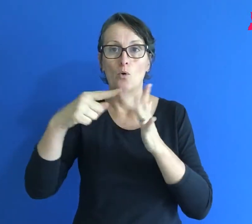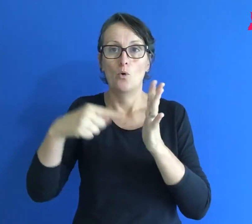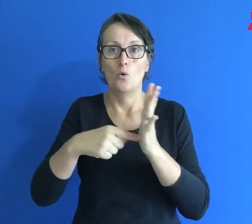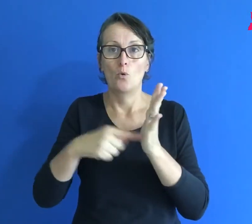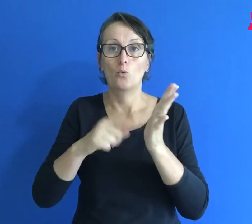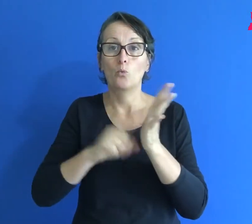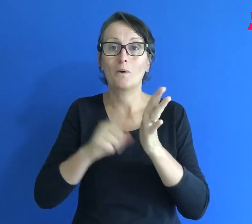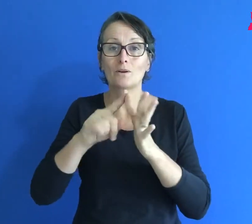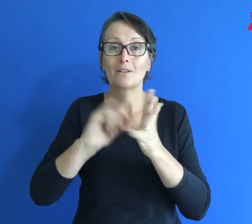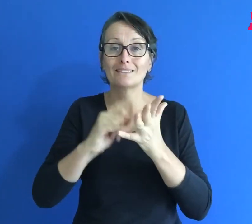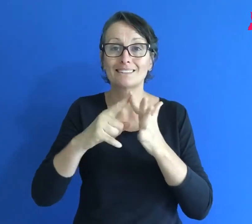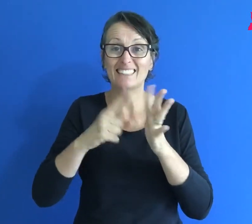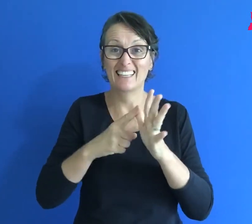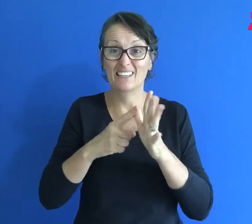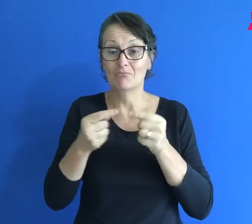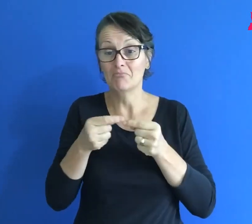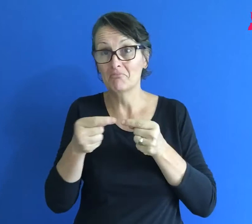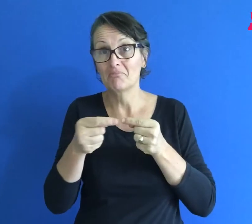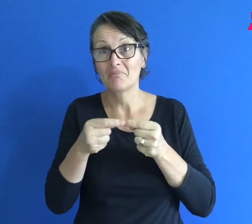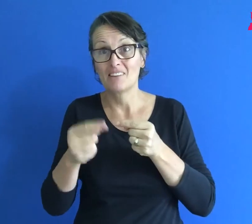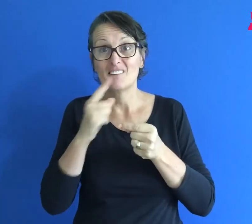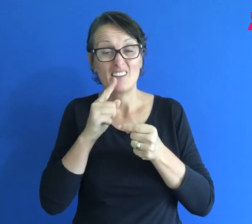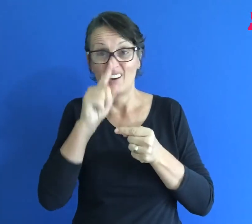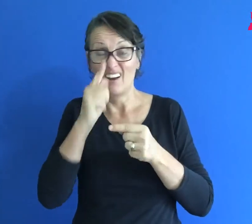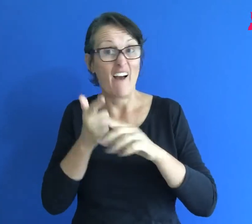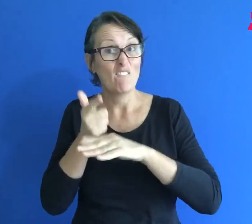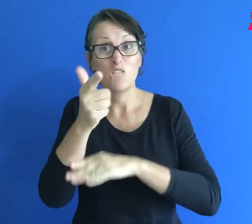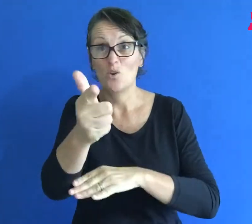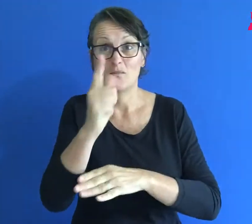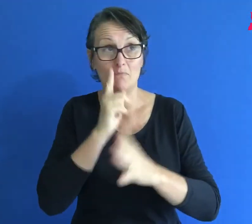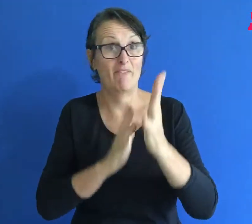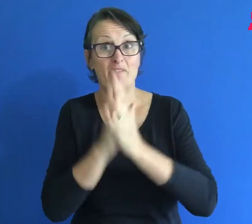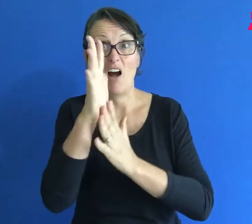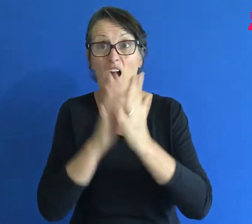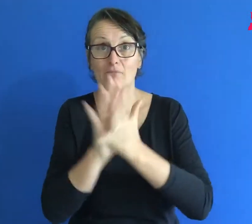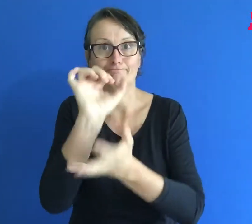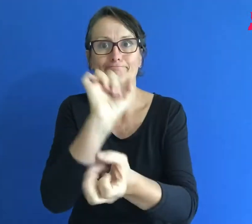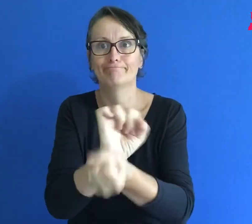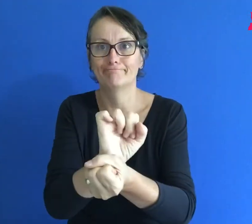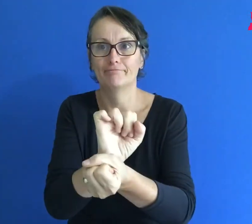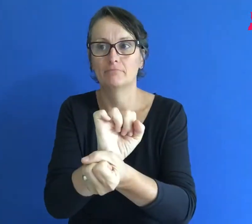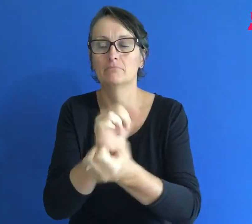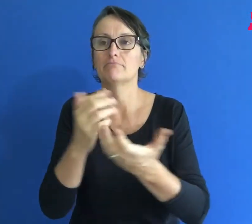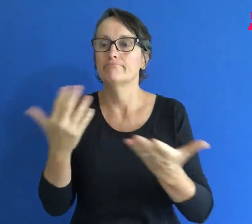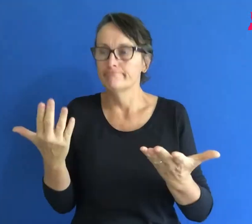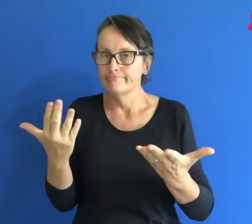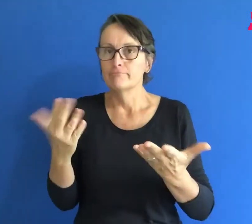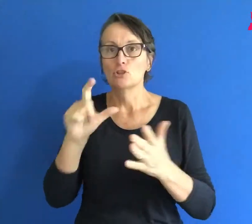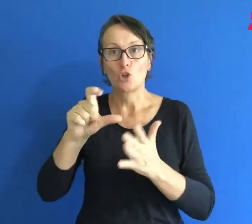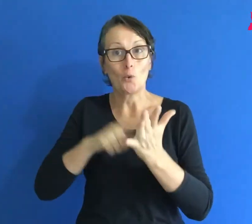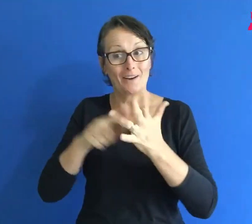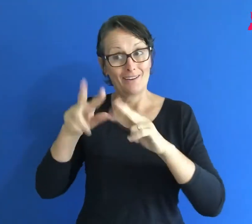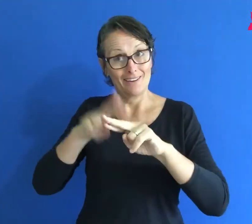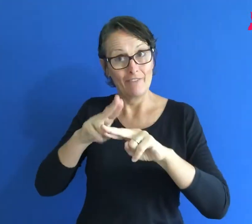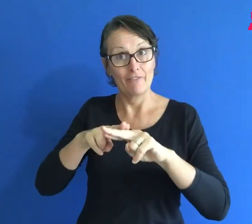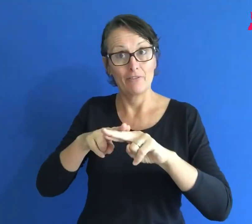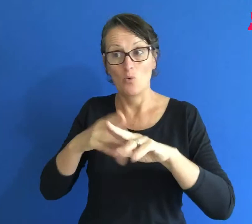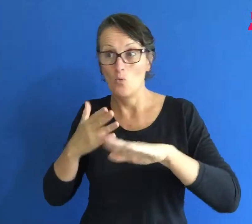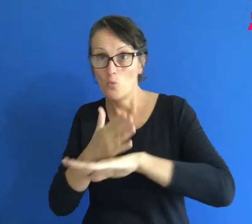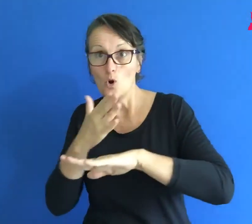that fire was blocking his path. So Cliff made himself busy at Whittlesea CFA. He was relaying messages to his work